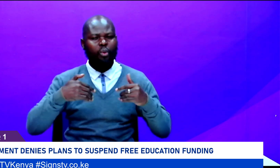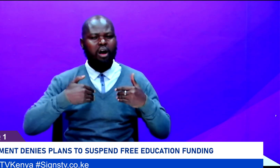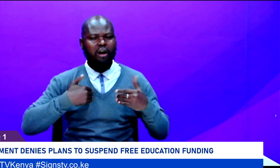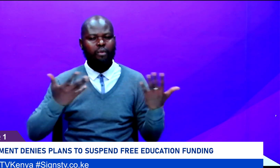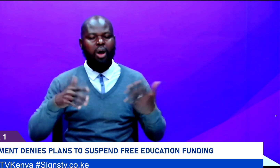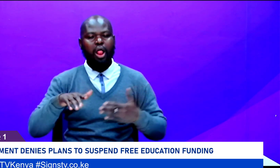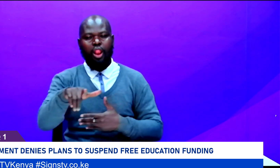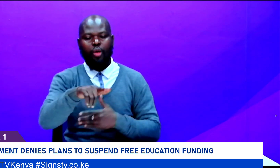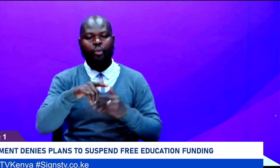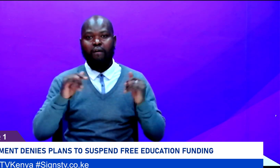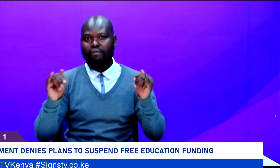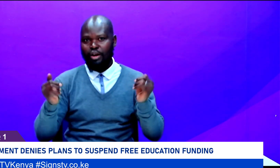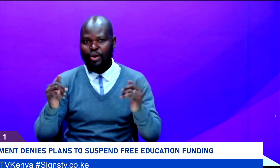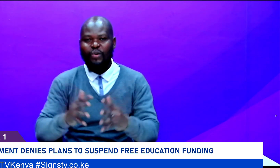language interpreter is Wanjangede.